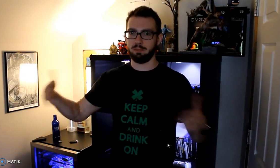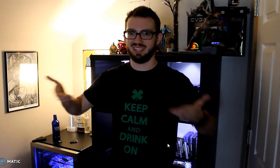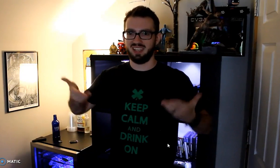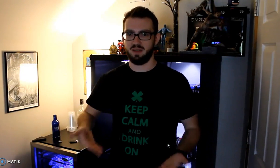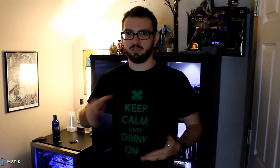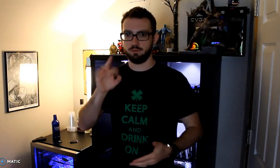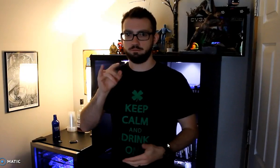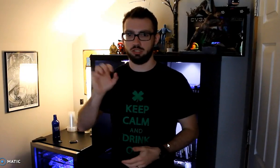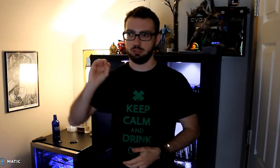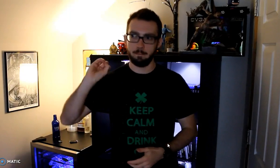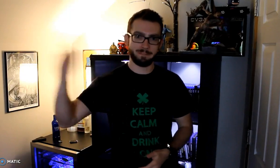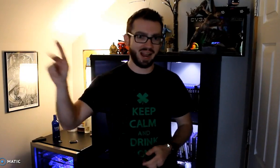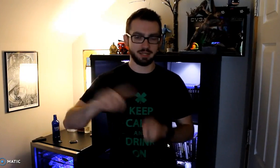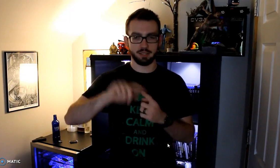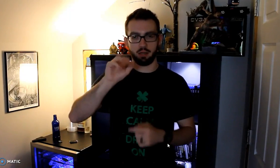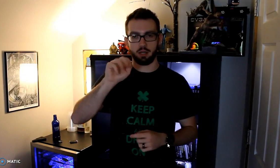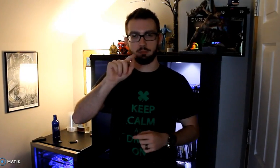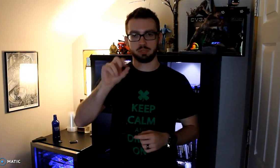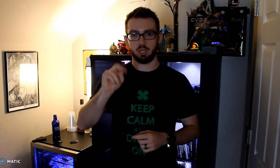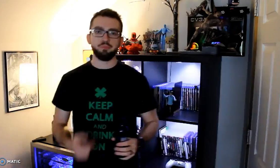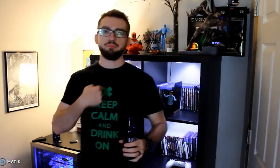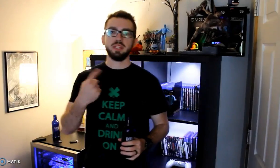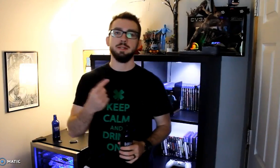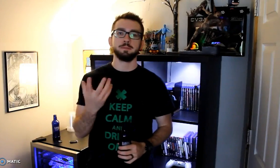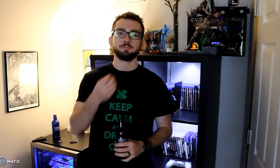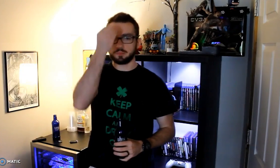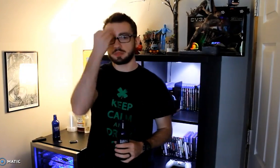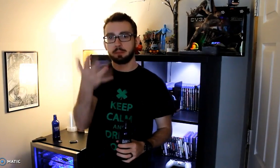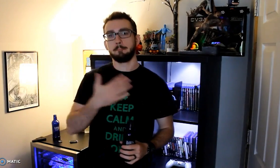And I'm not gonna worry about shipping it back to Amazon